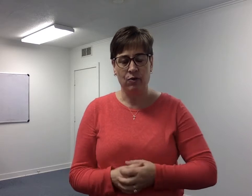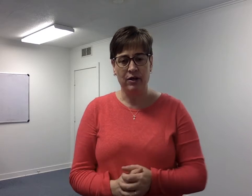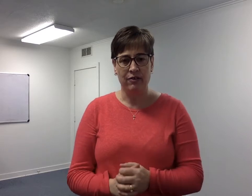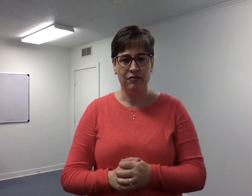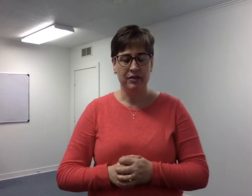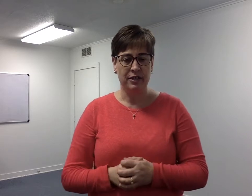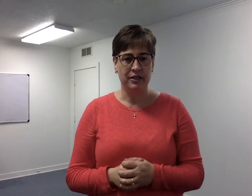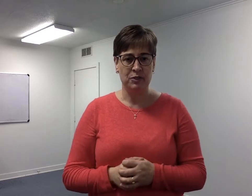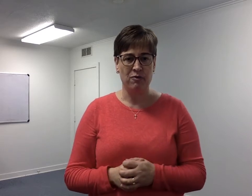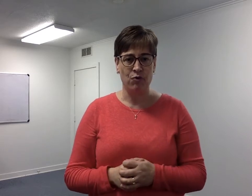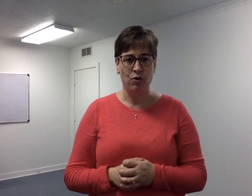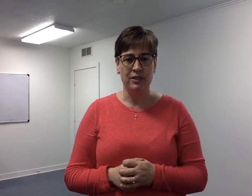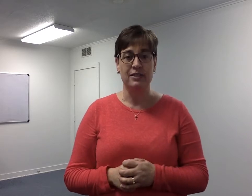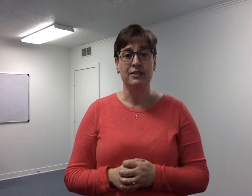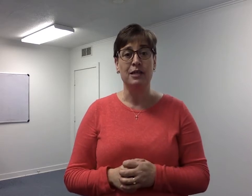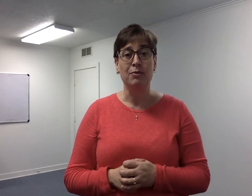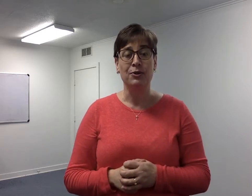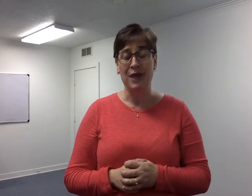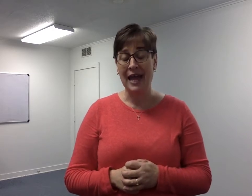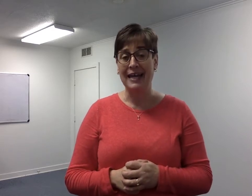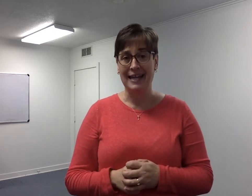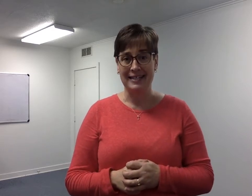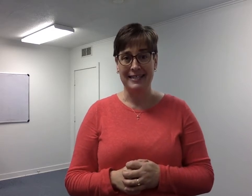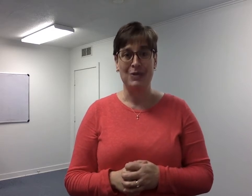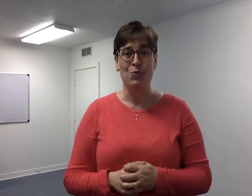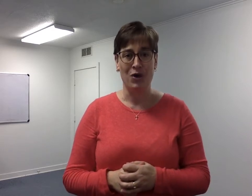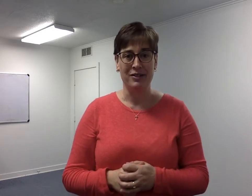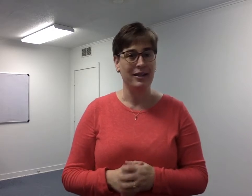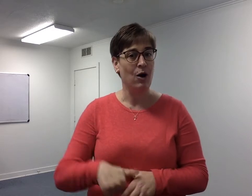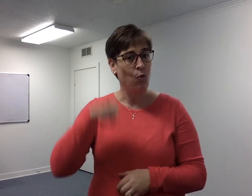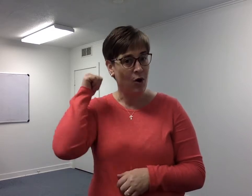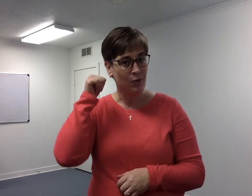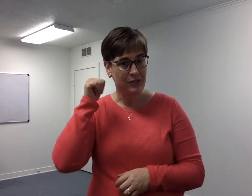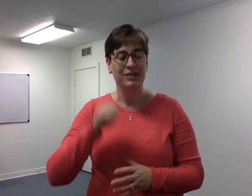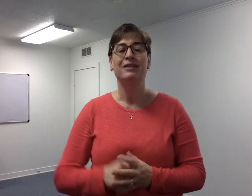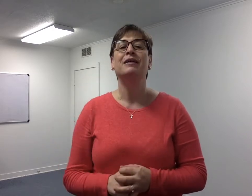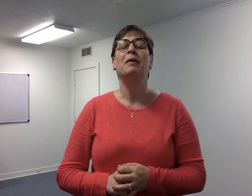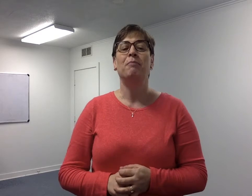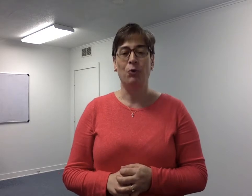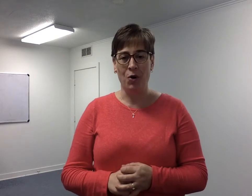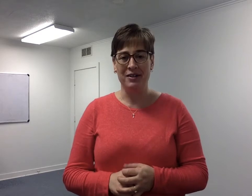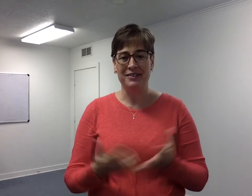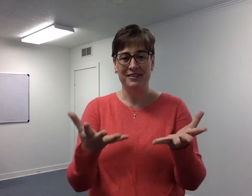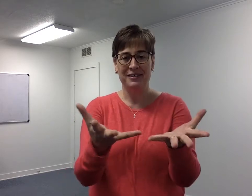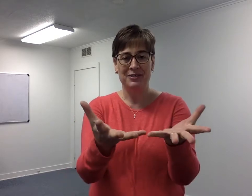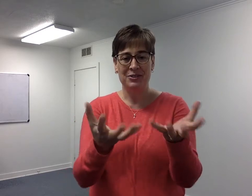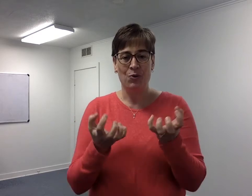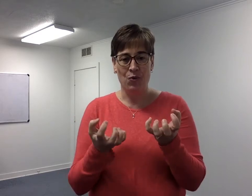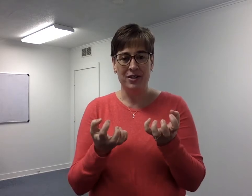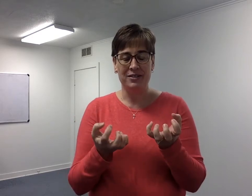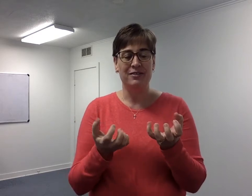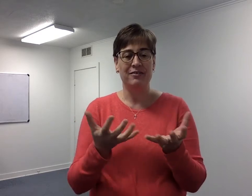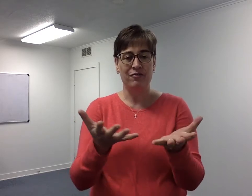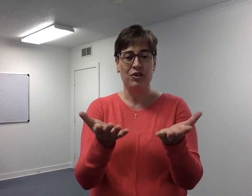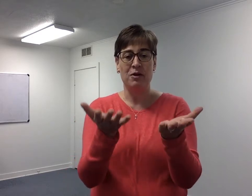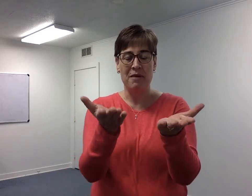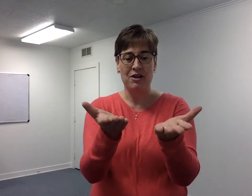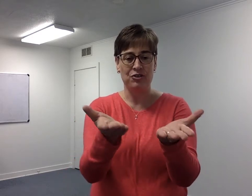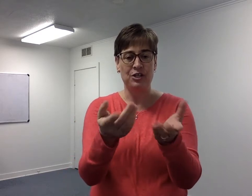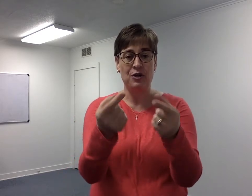we've done this before. This is W-A-N-T, want, not won't, but want. So want. If you can imagine that you have